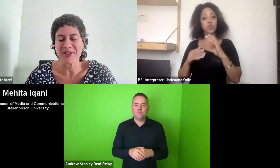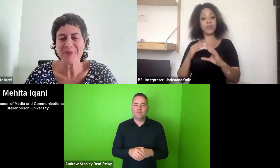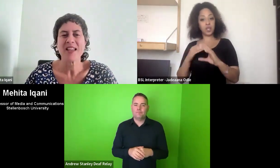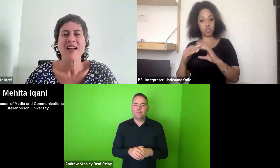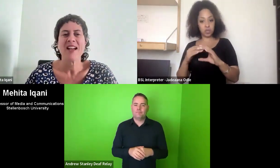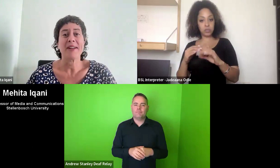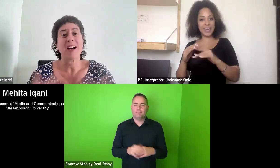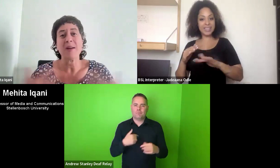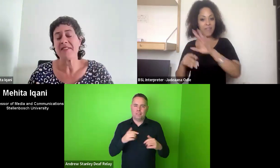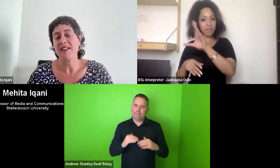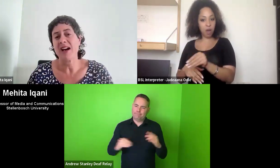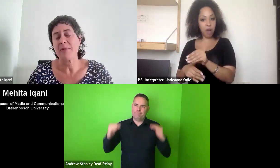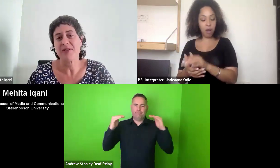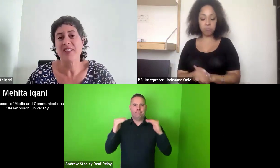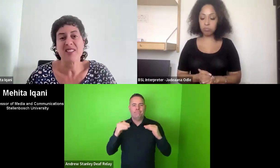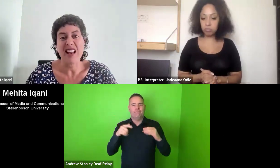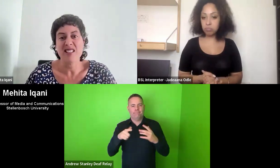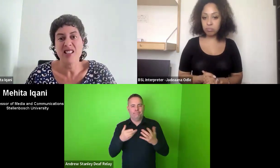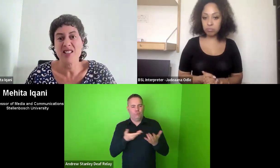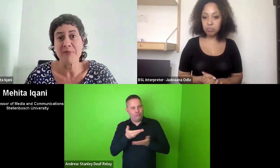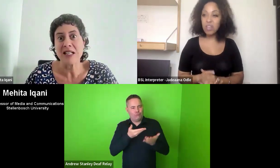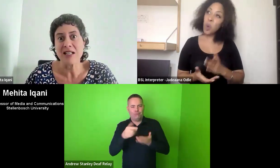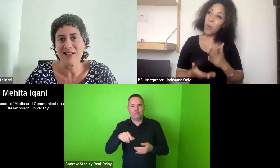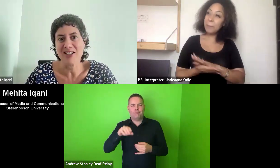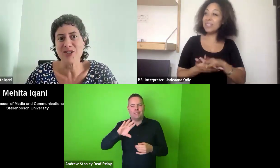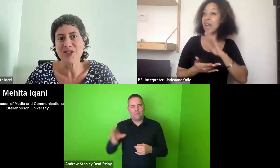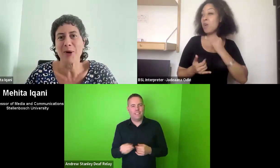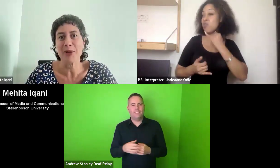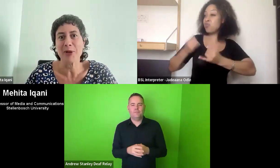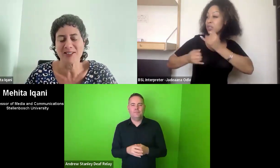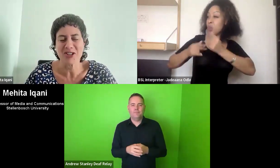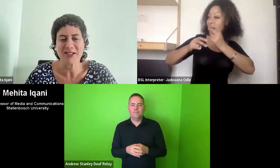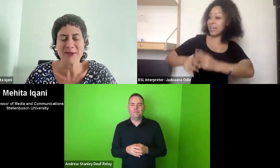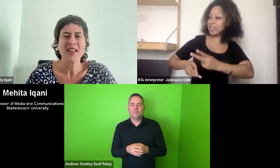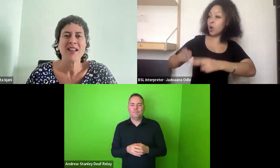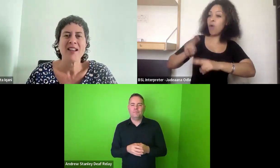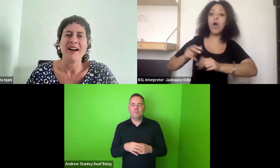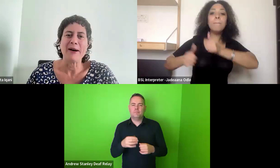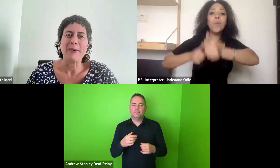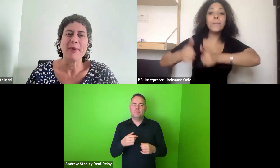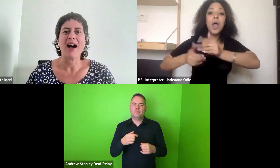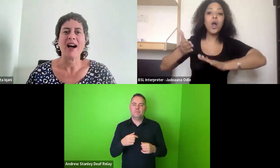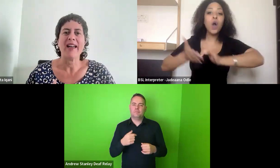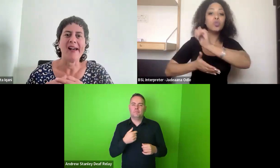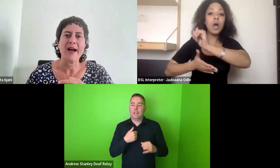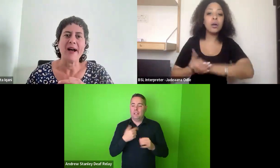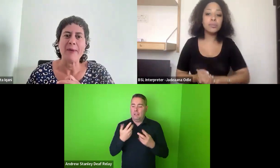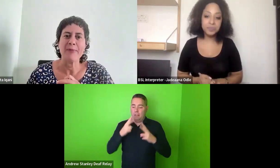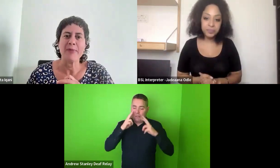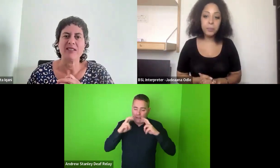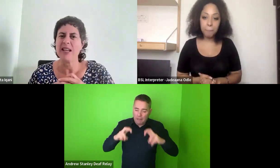South Africa. And I'm a critical analyst of media and culture and popular culture.